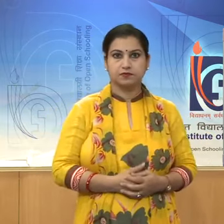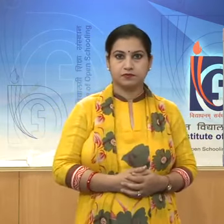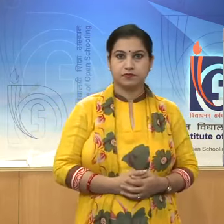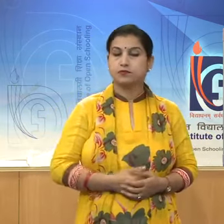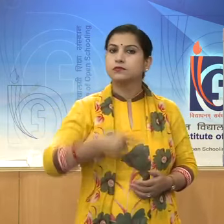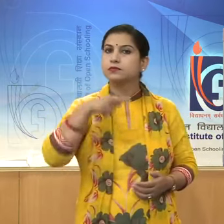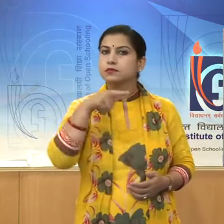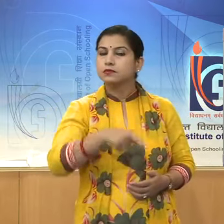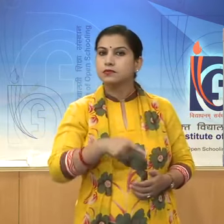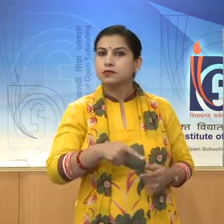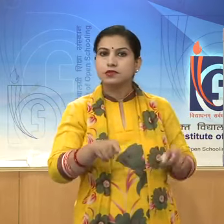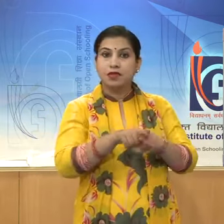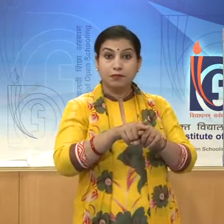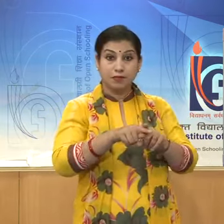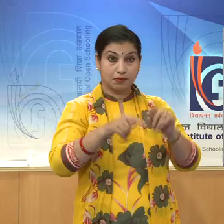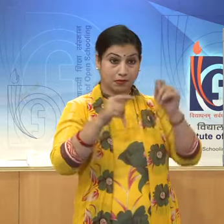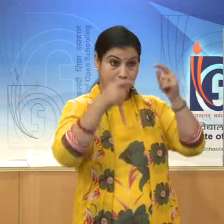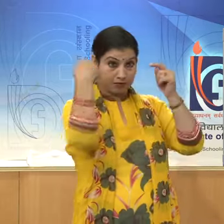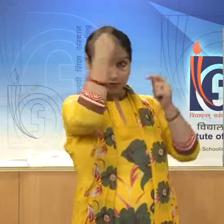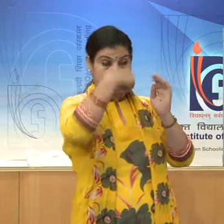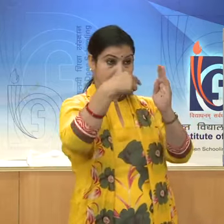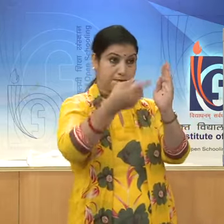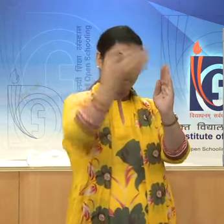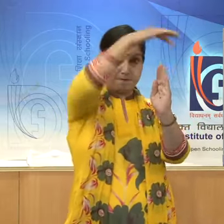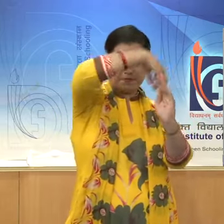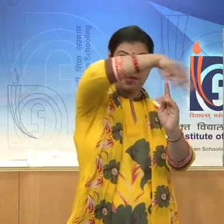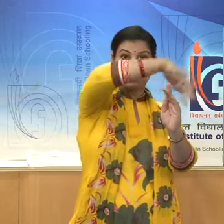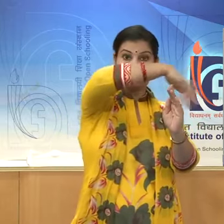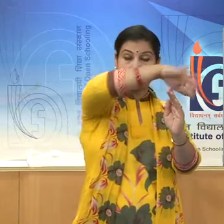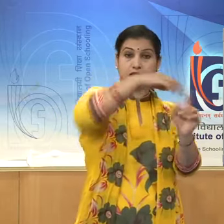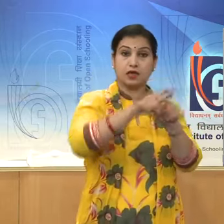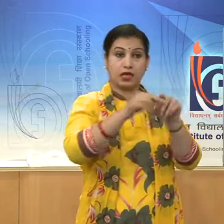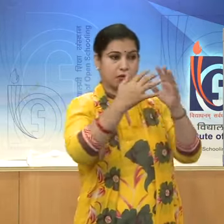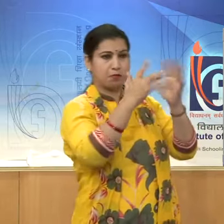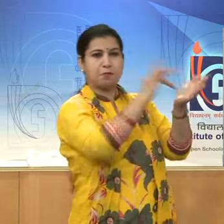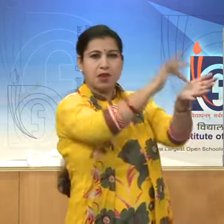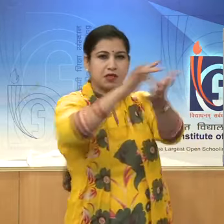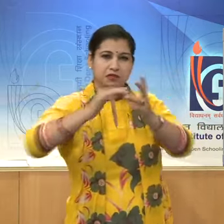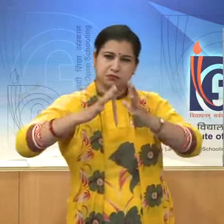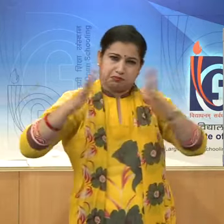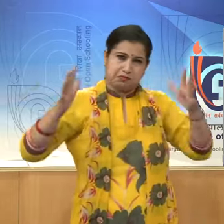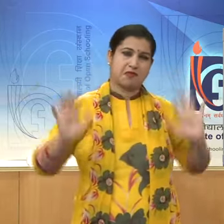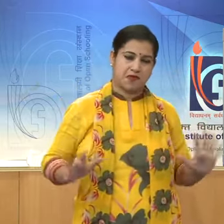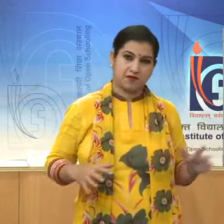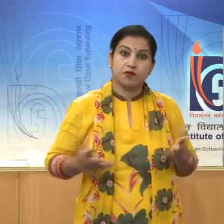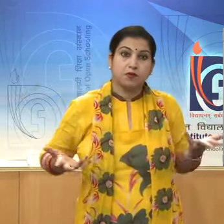There is a vast landscape behind the portrait.